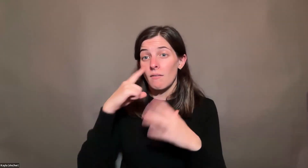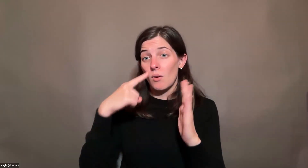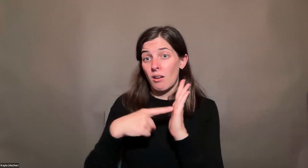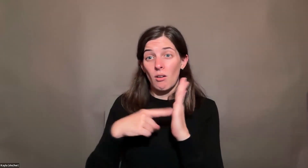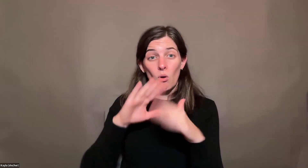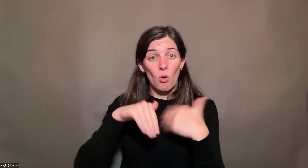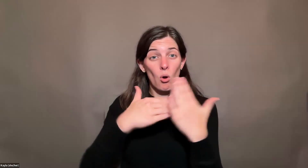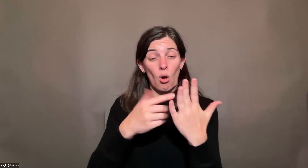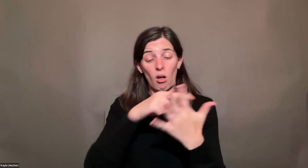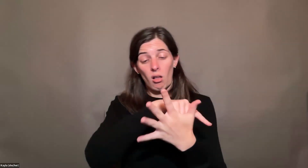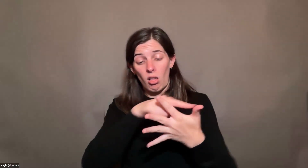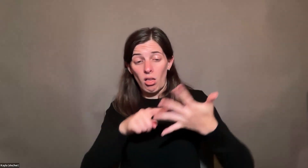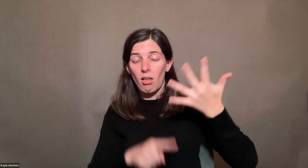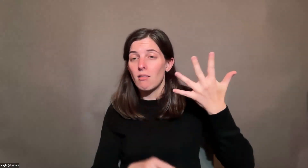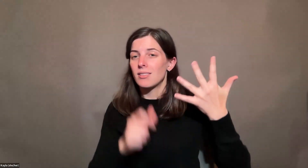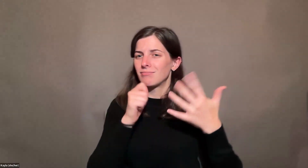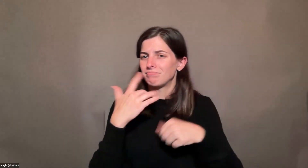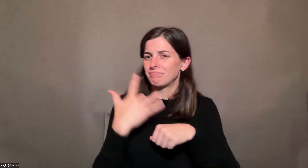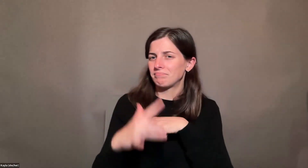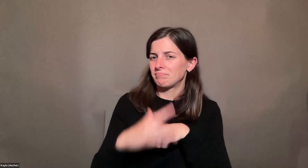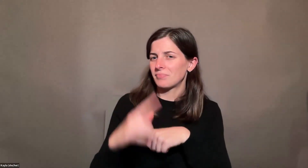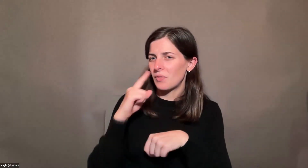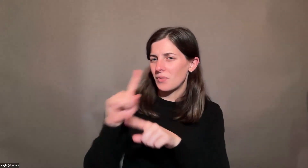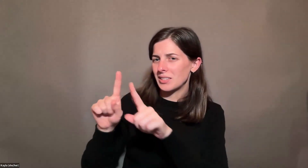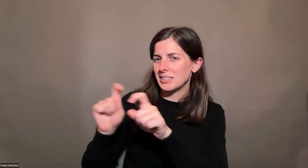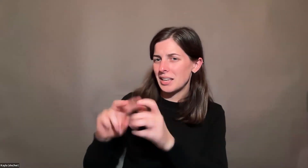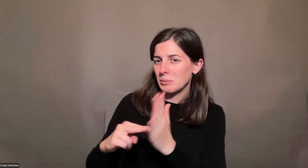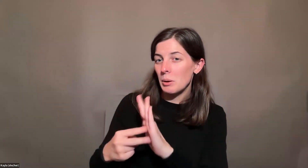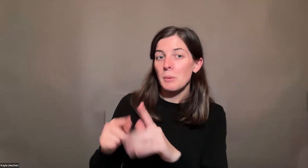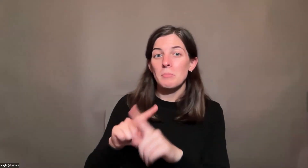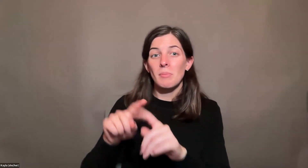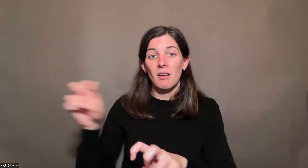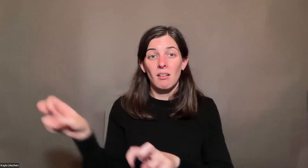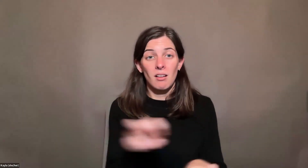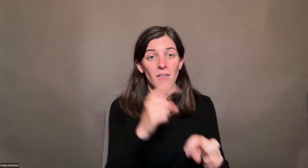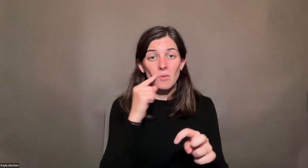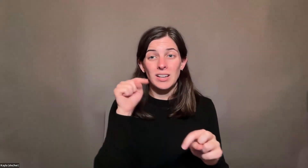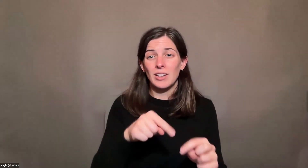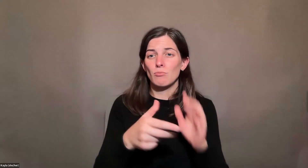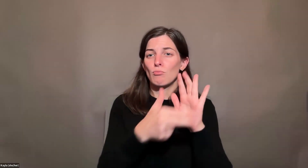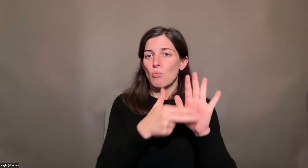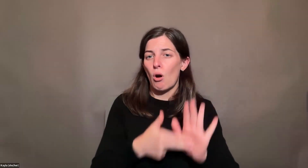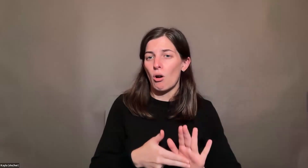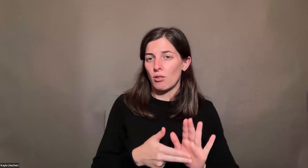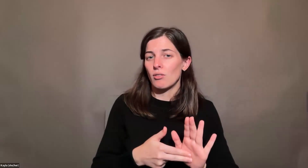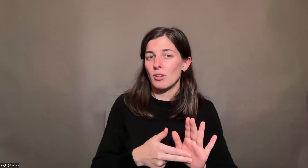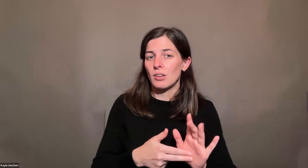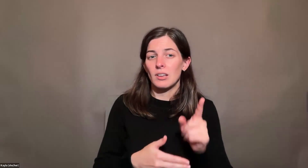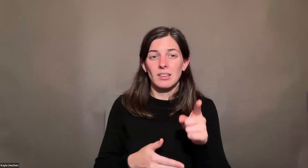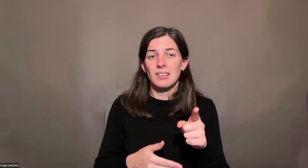available in the testing purpose, but even in that case you need to mock those things. So this is not part of the accessibility, but